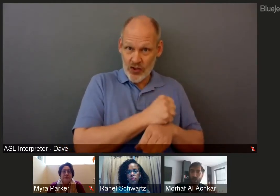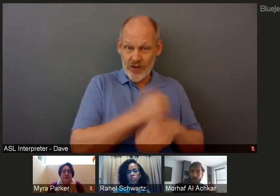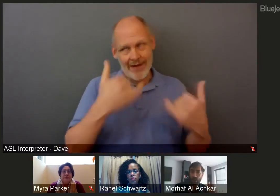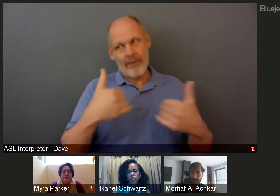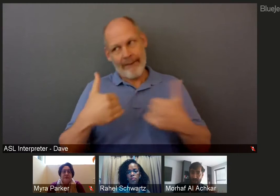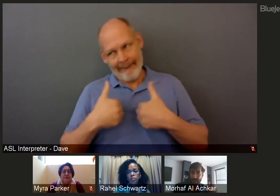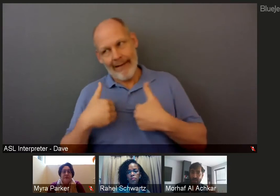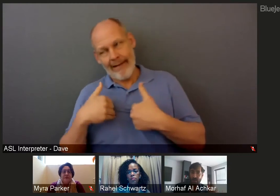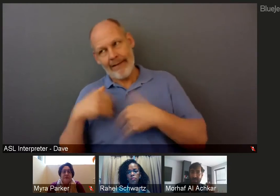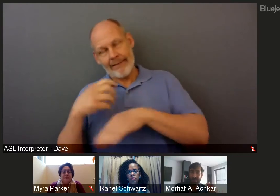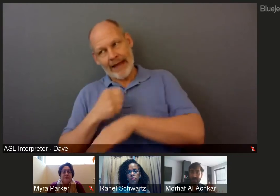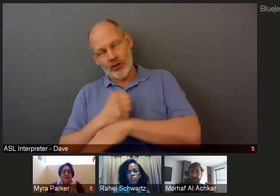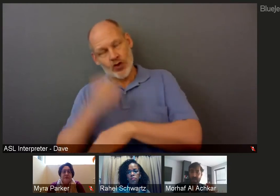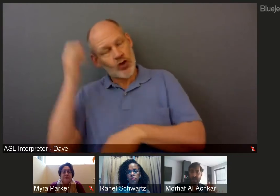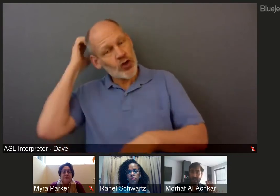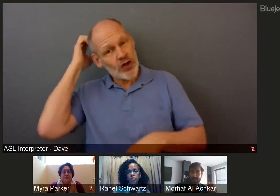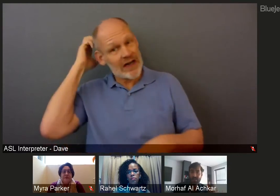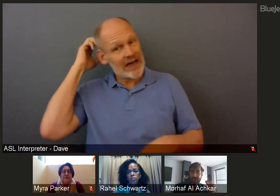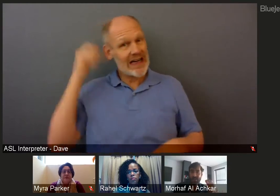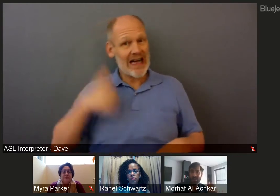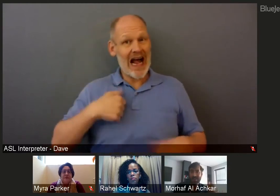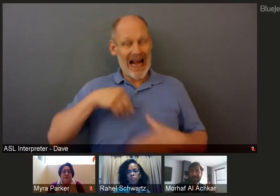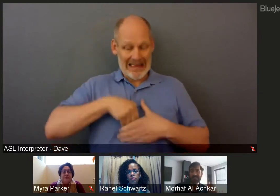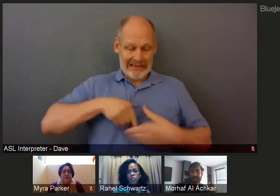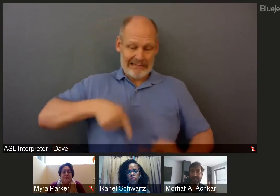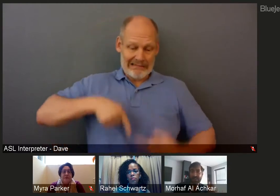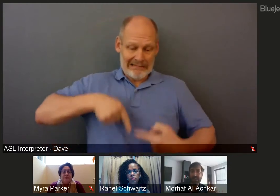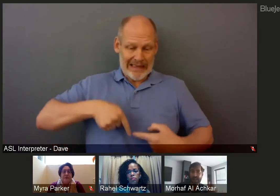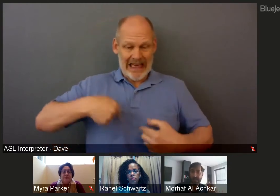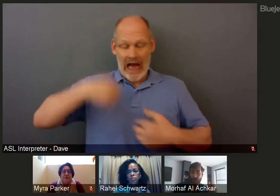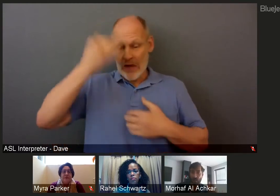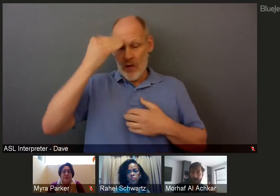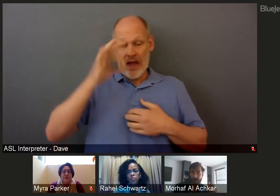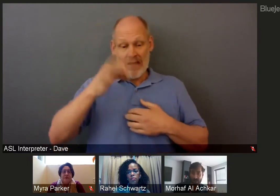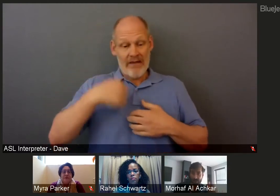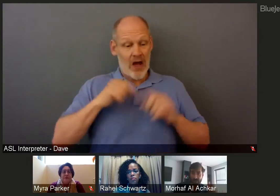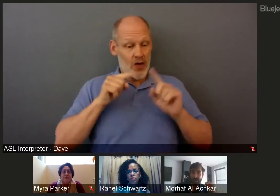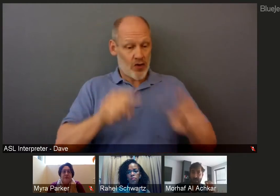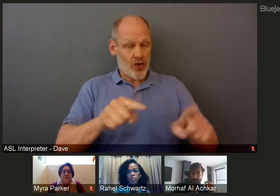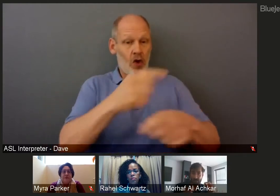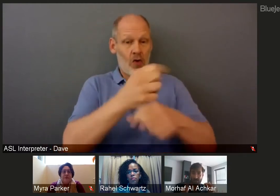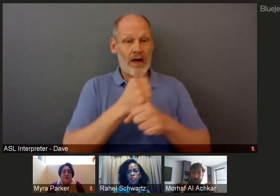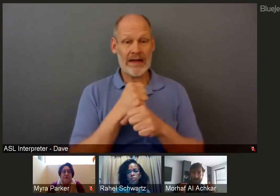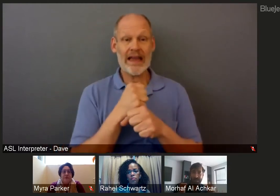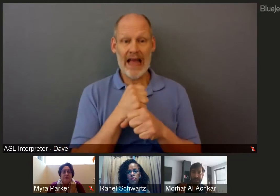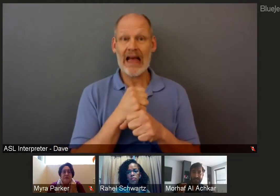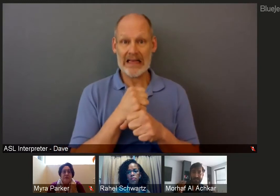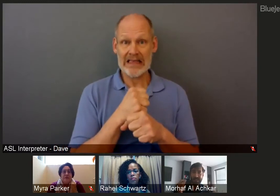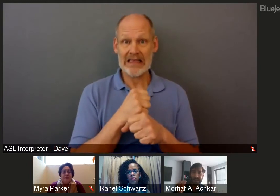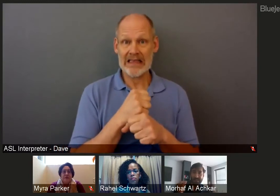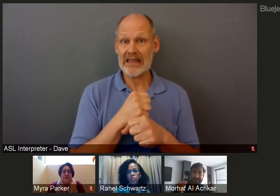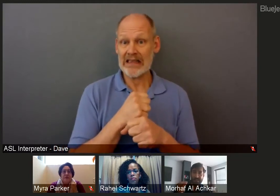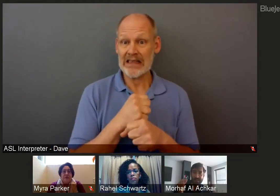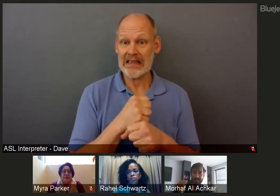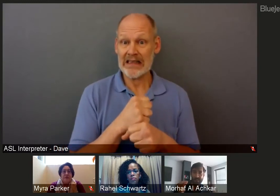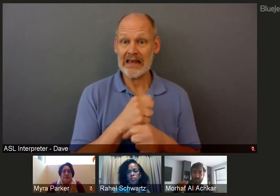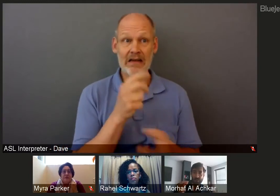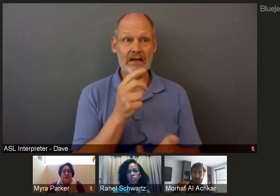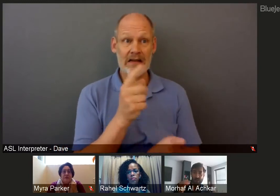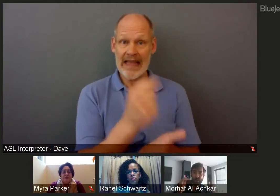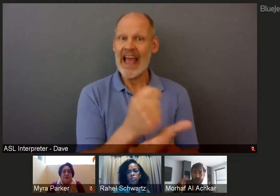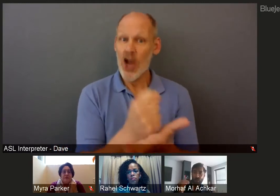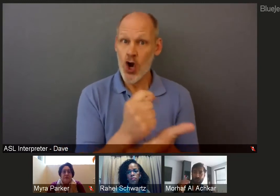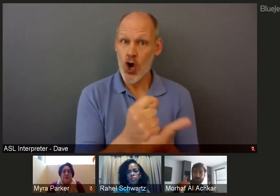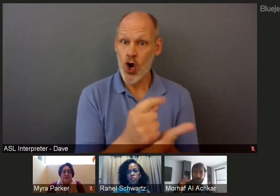I know that if you receive care here in the United States at one of the recognized cancer